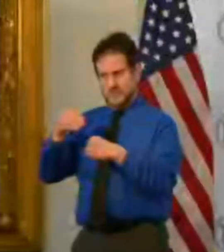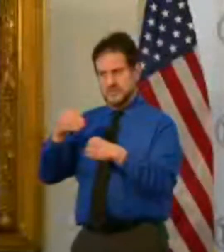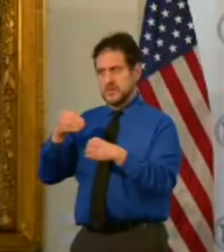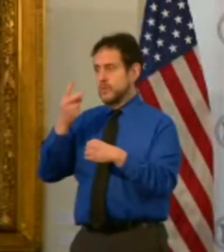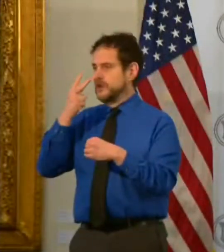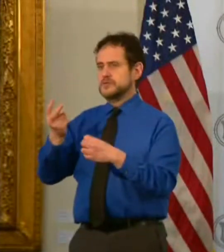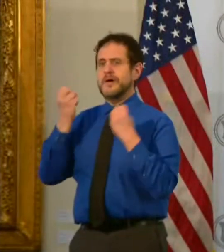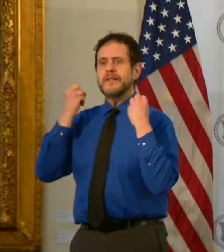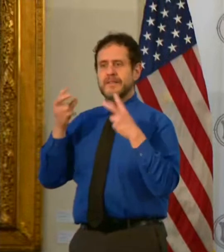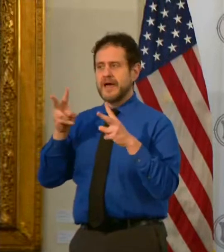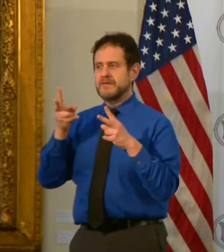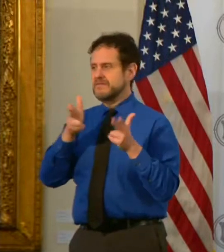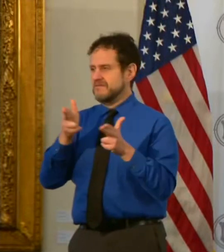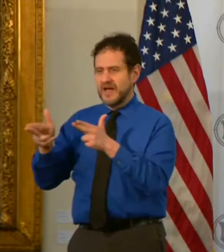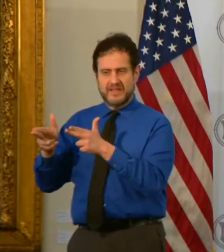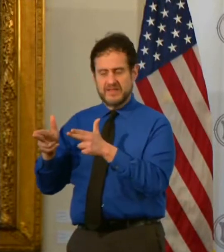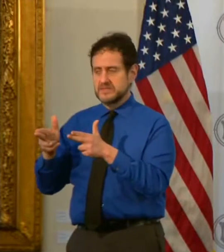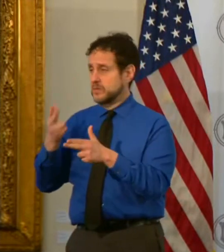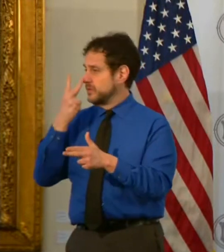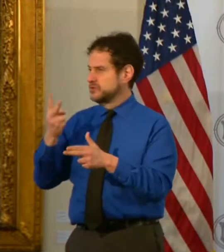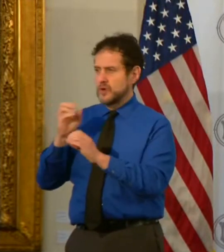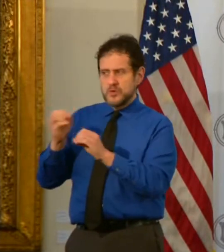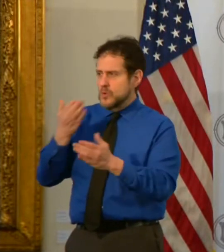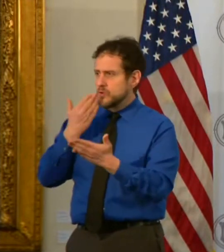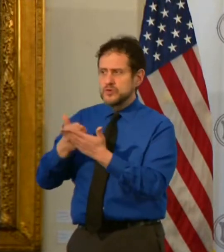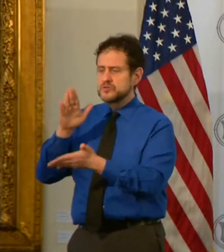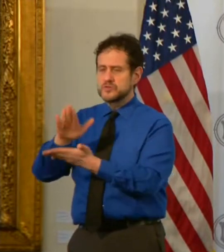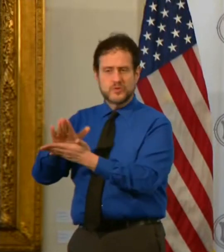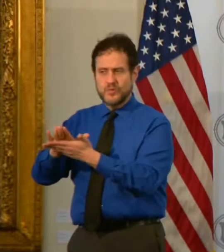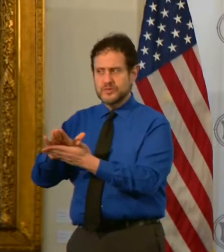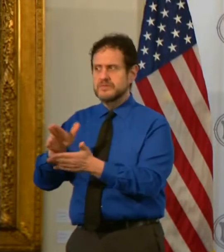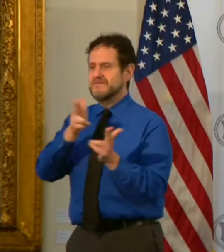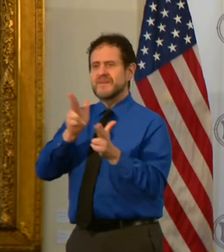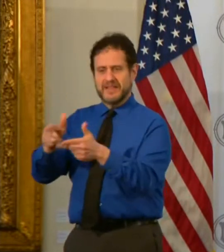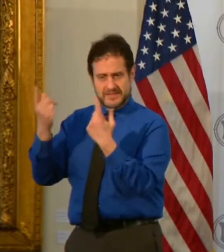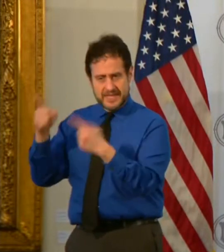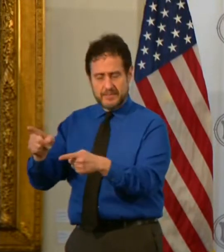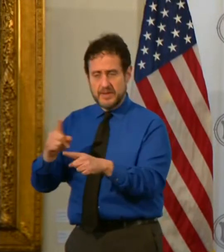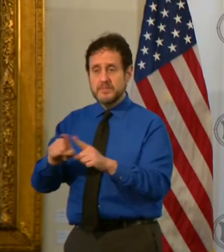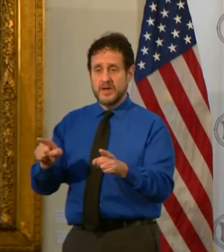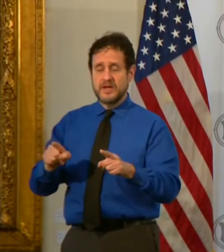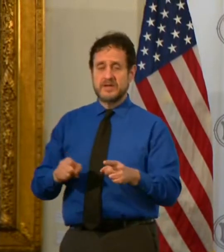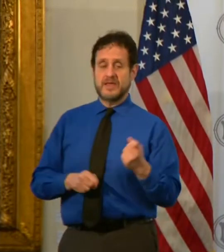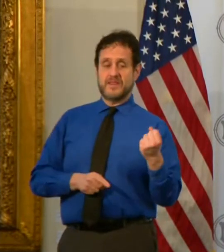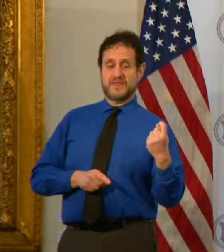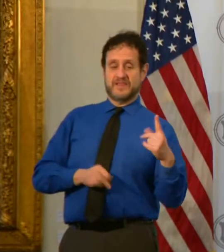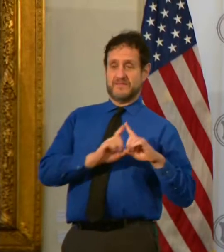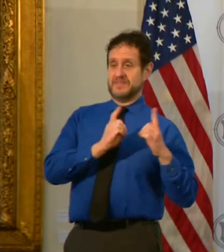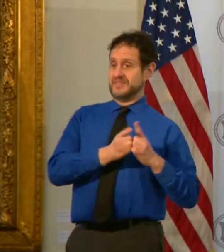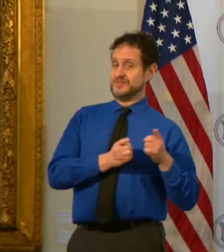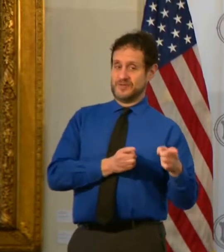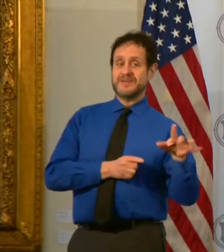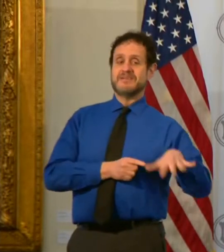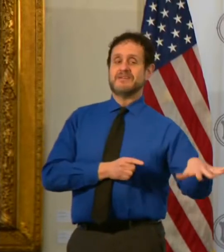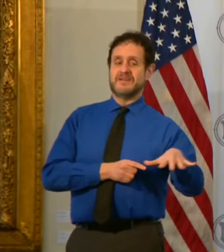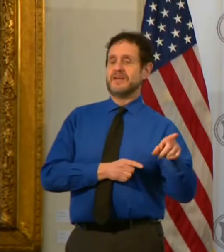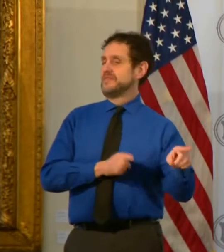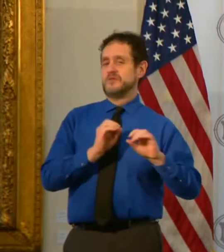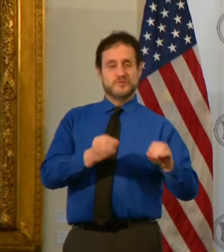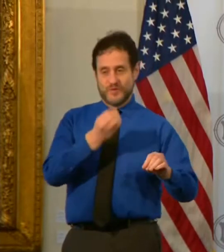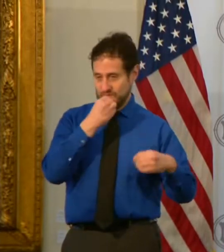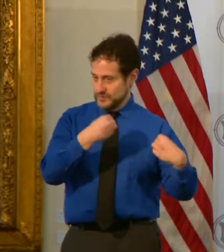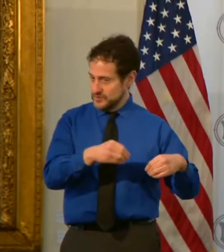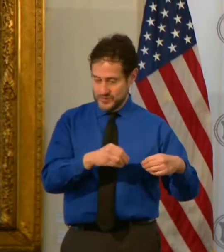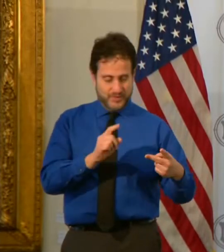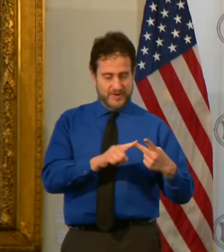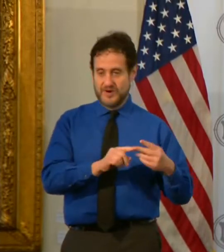didn't have good schools. But you're seeing it in the 11th District, where they don't have a grocery store, where they don't